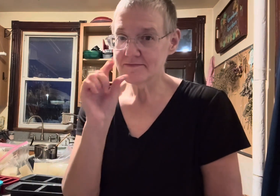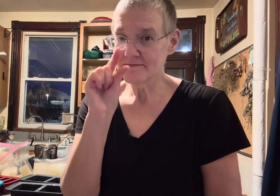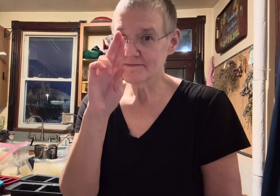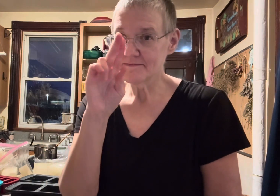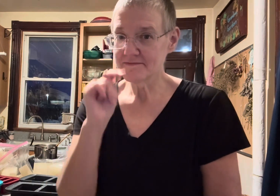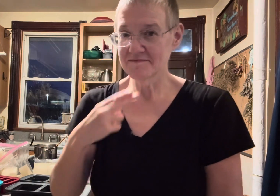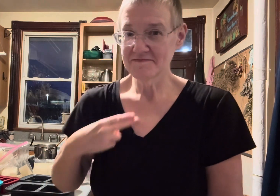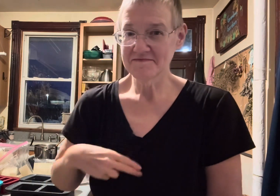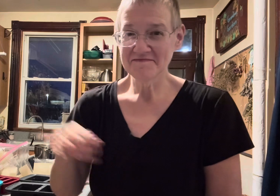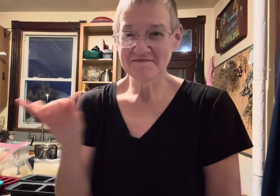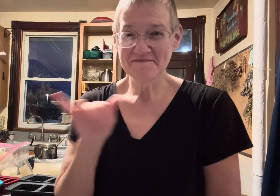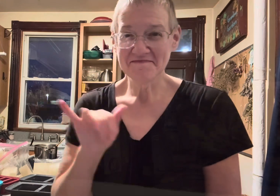your gut health.